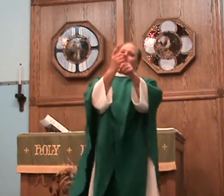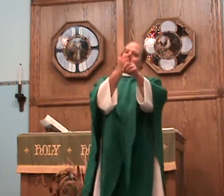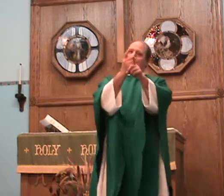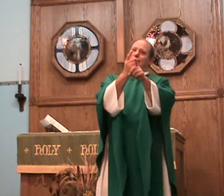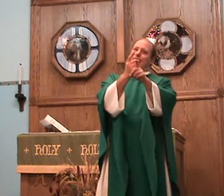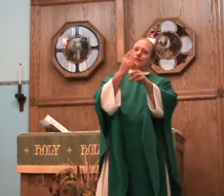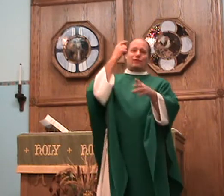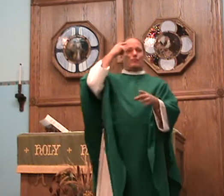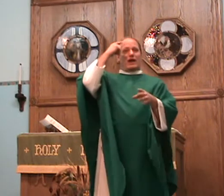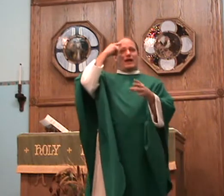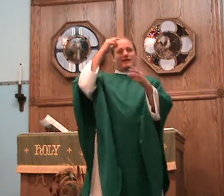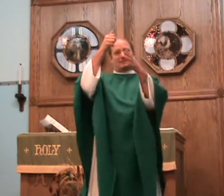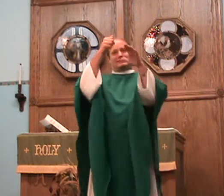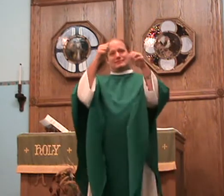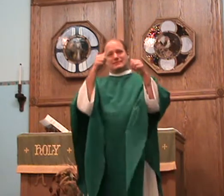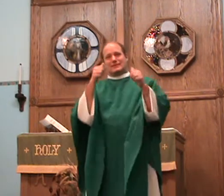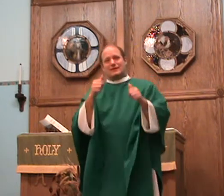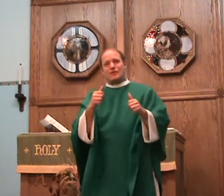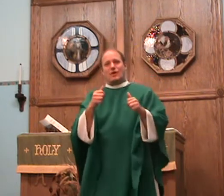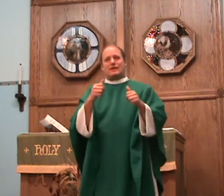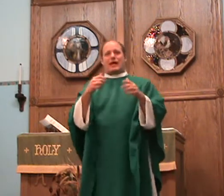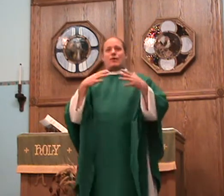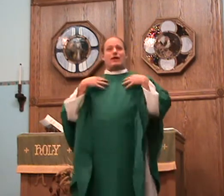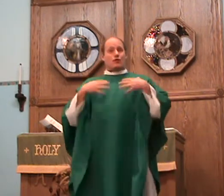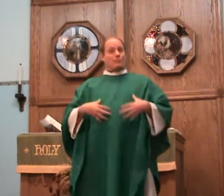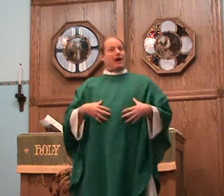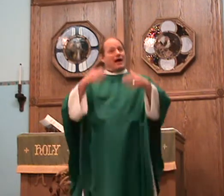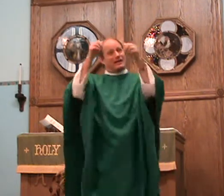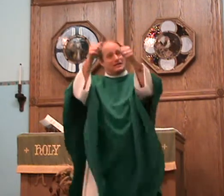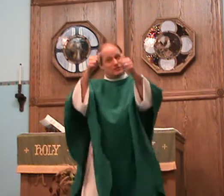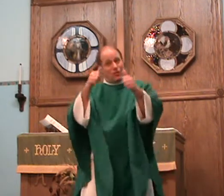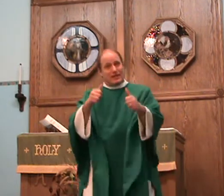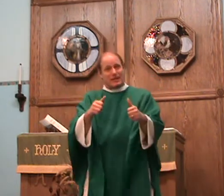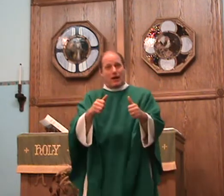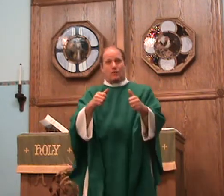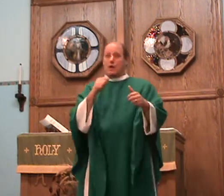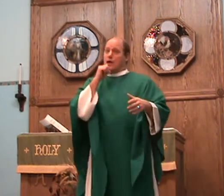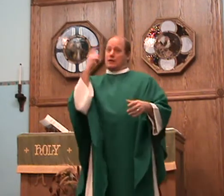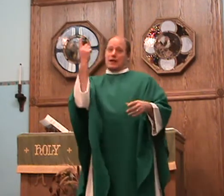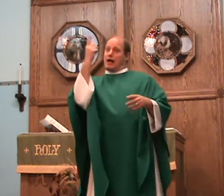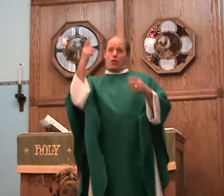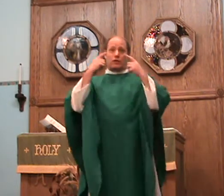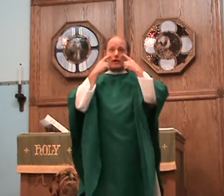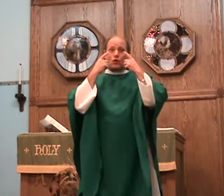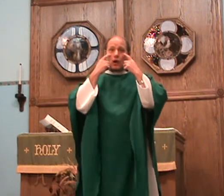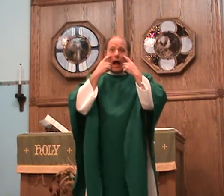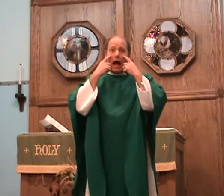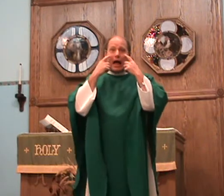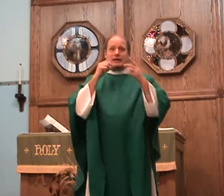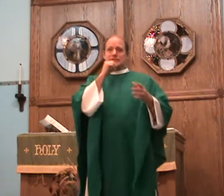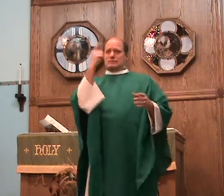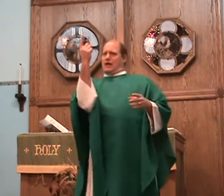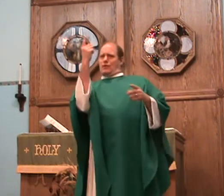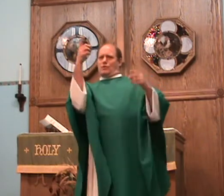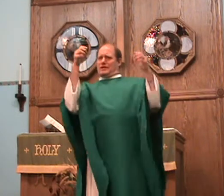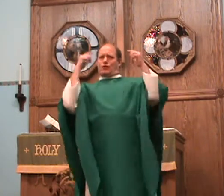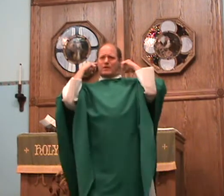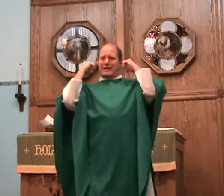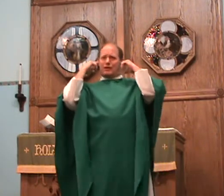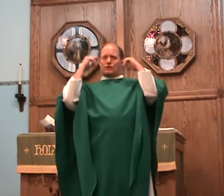Right. And her brain is going down and her body is going down. Not only her eyes, not only her ears